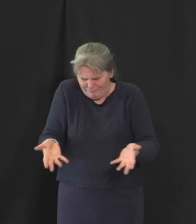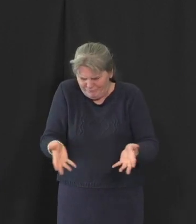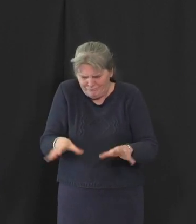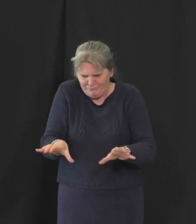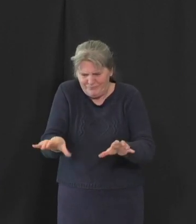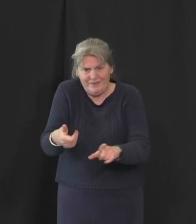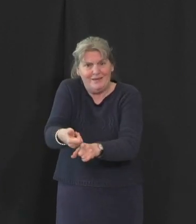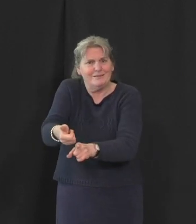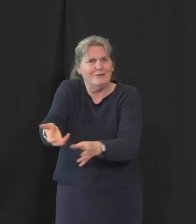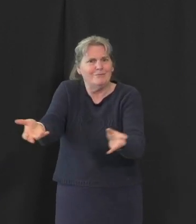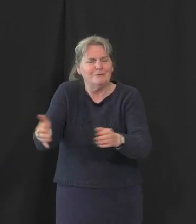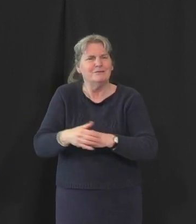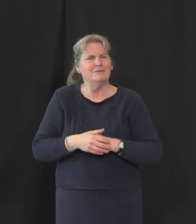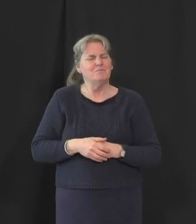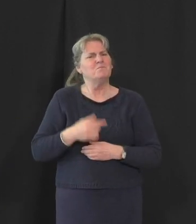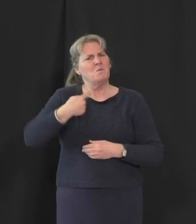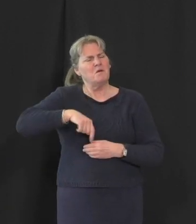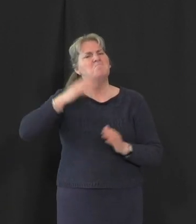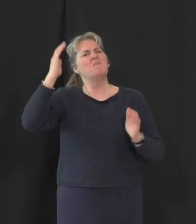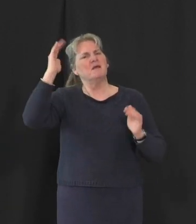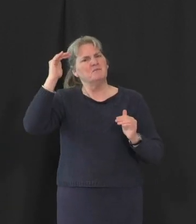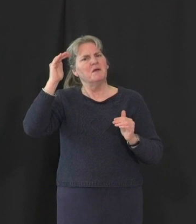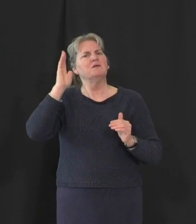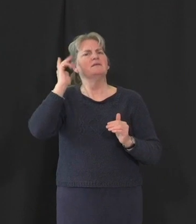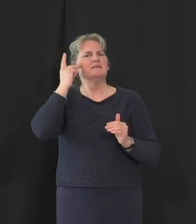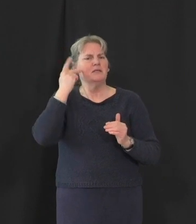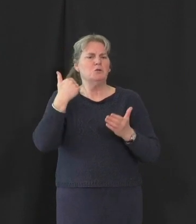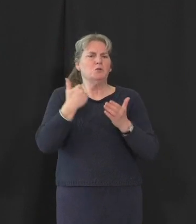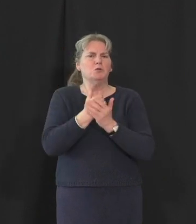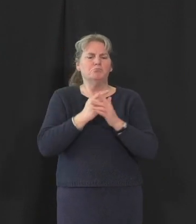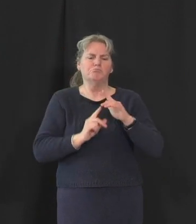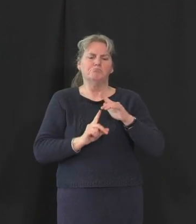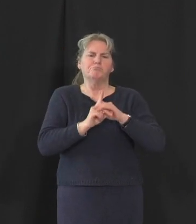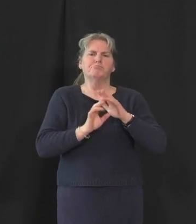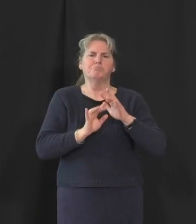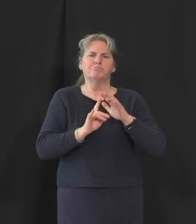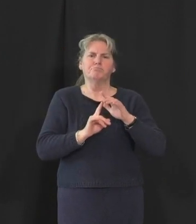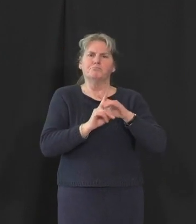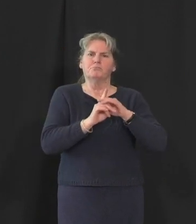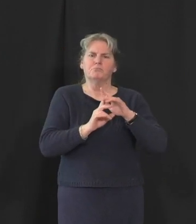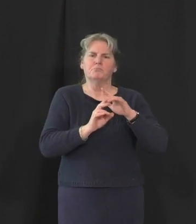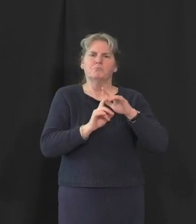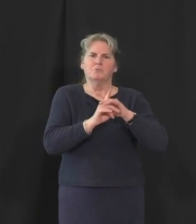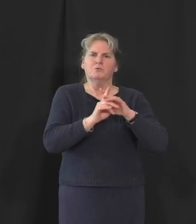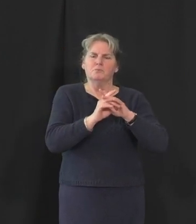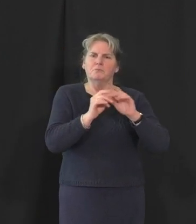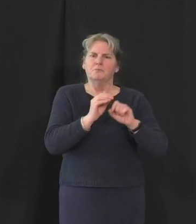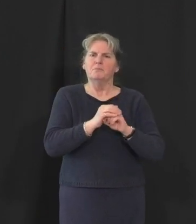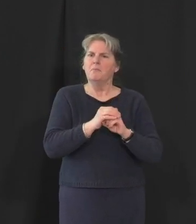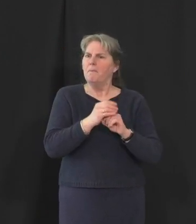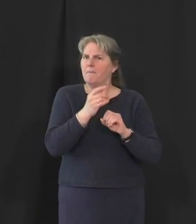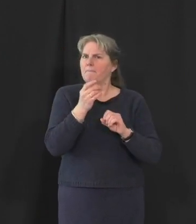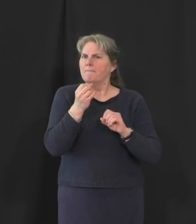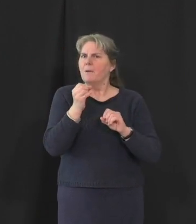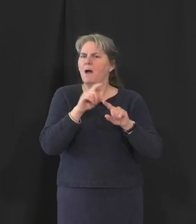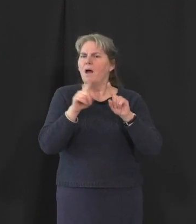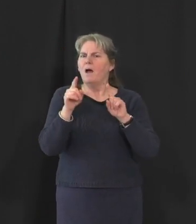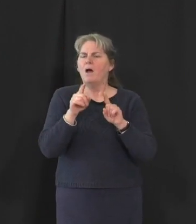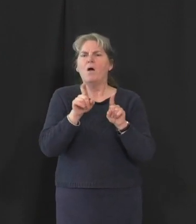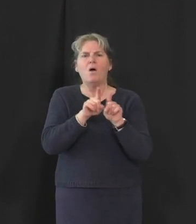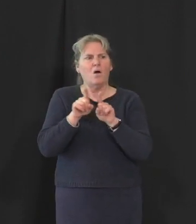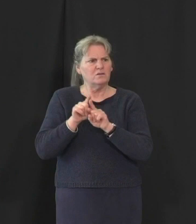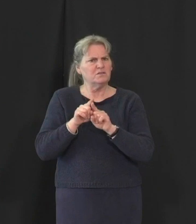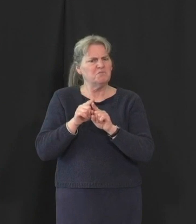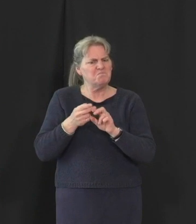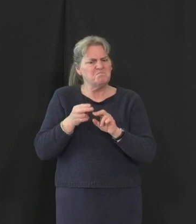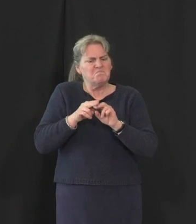expected to see new cases. We are reassured that the frequency, however, of such introductions has